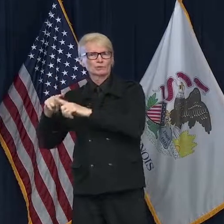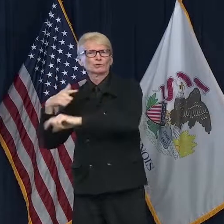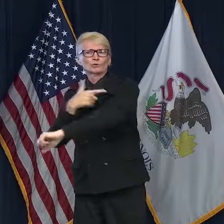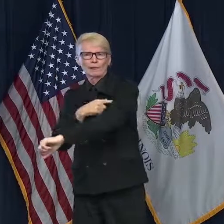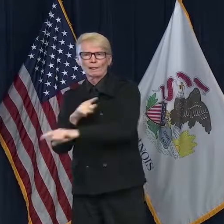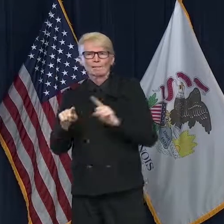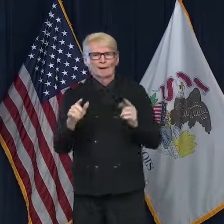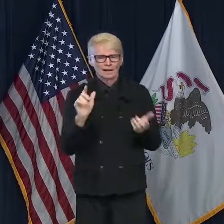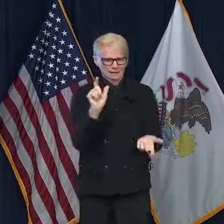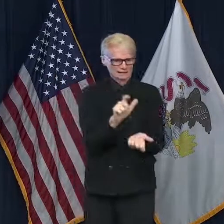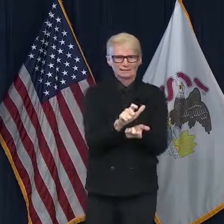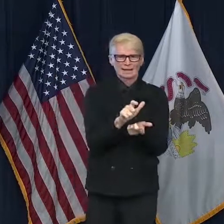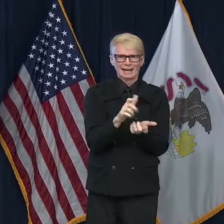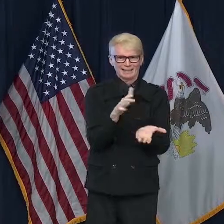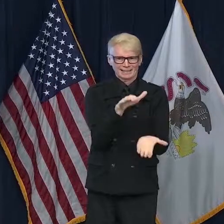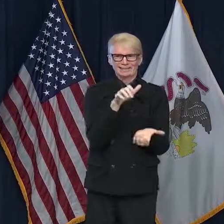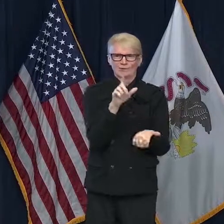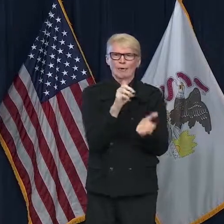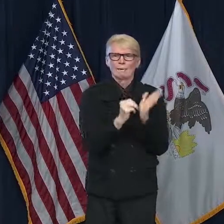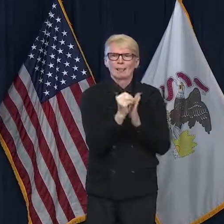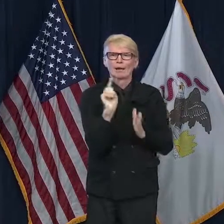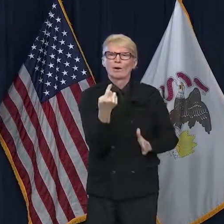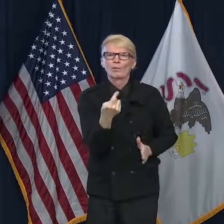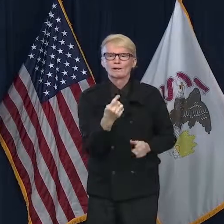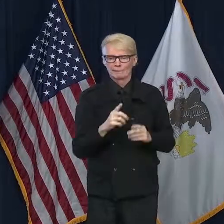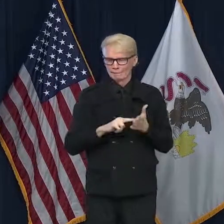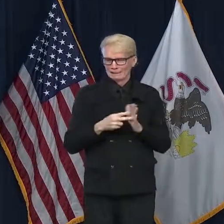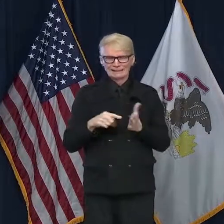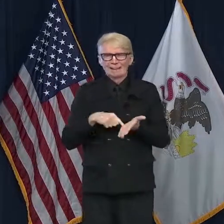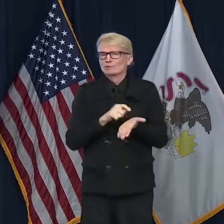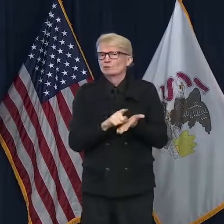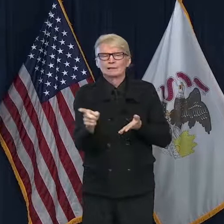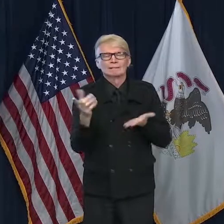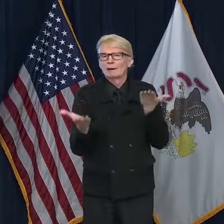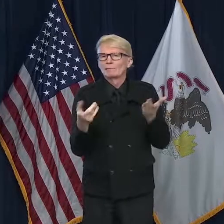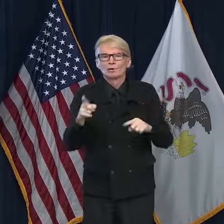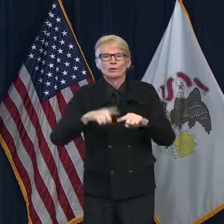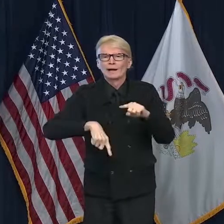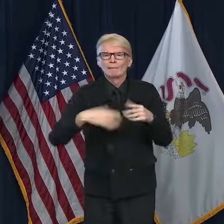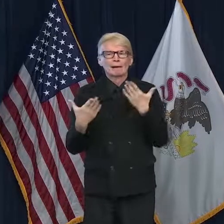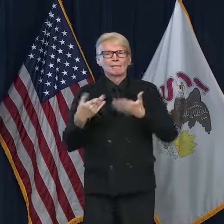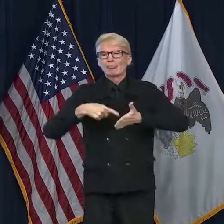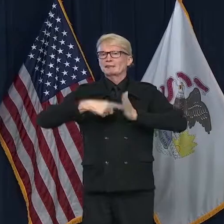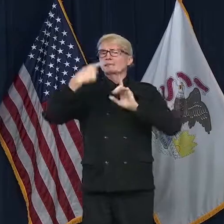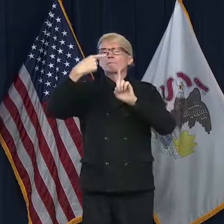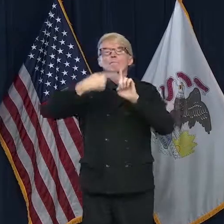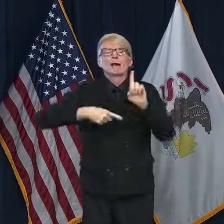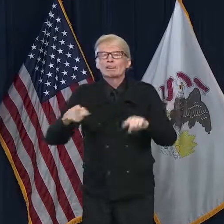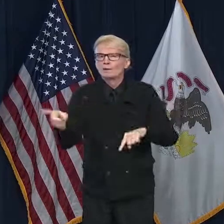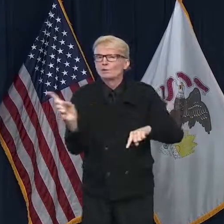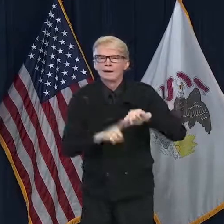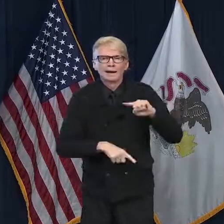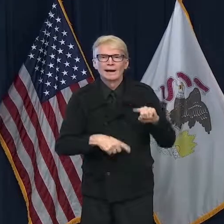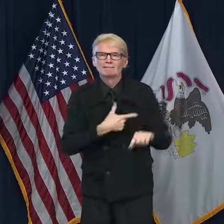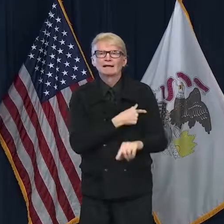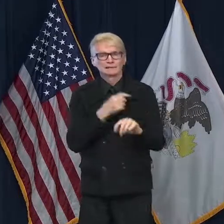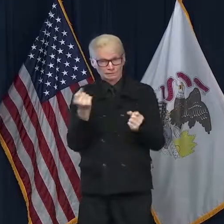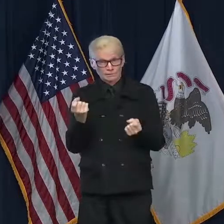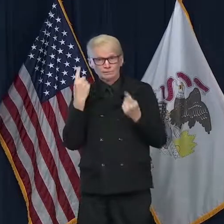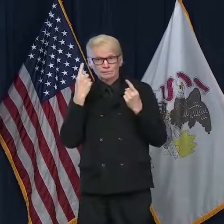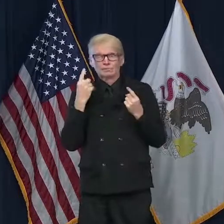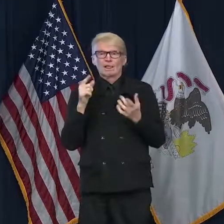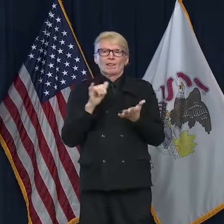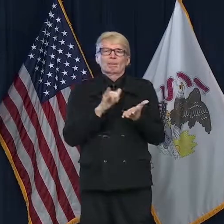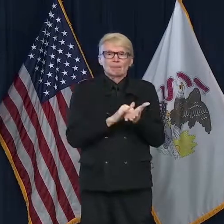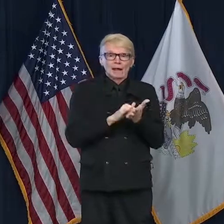yes, they're eligible, but no, they might not get it this week or this month. And so we will, as we have all of that information